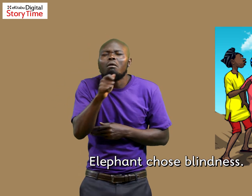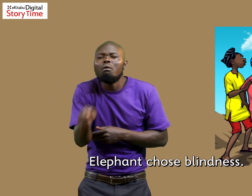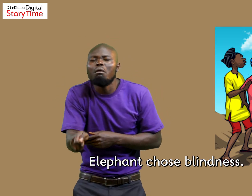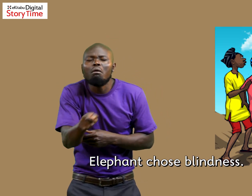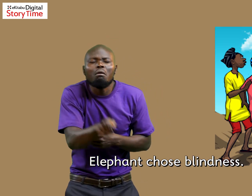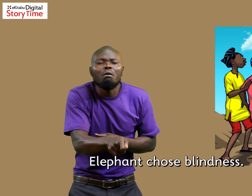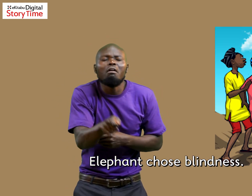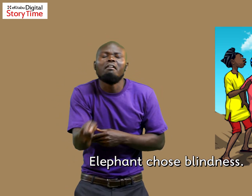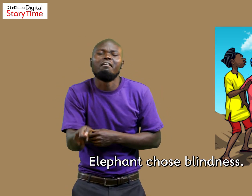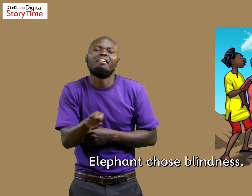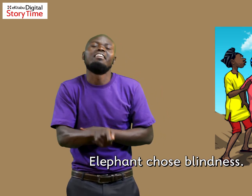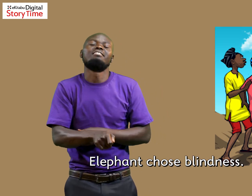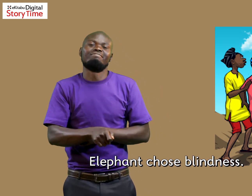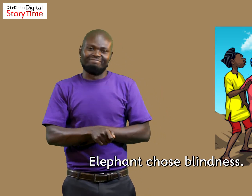Elephant chose blindness.